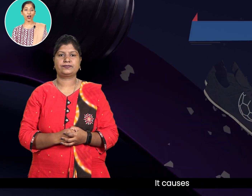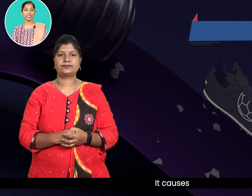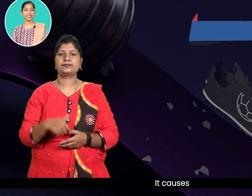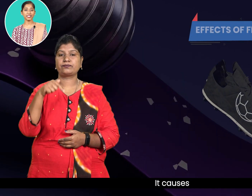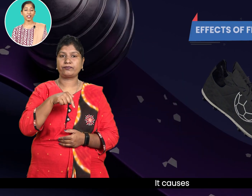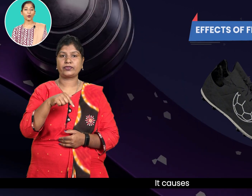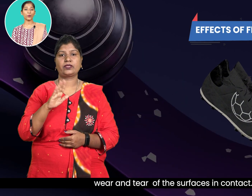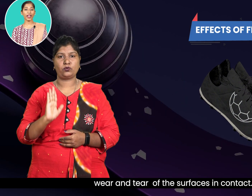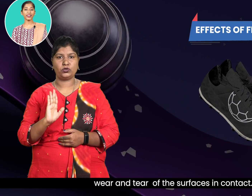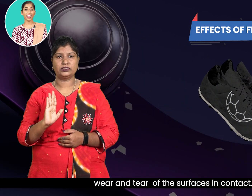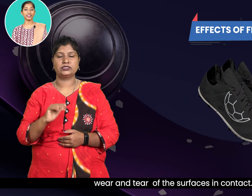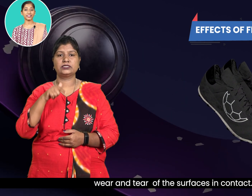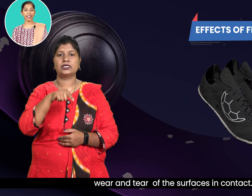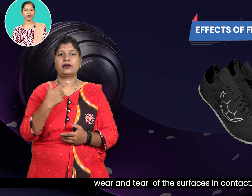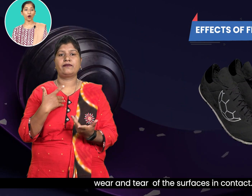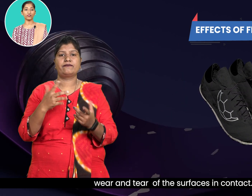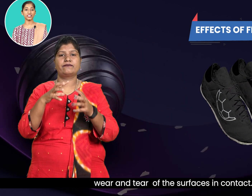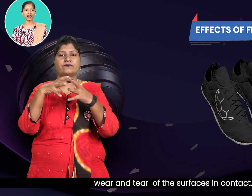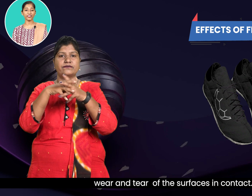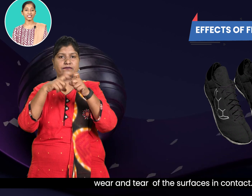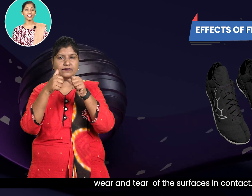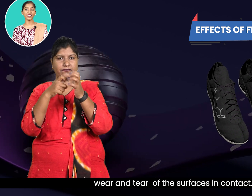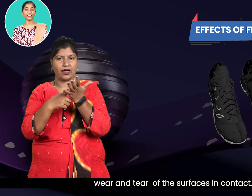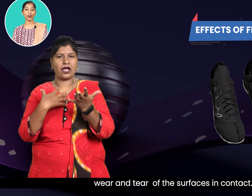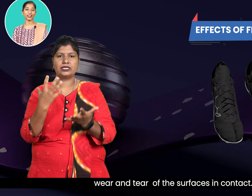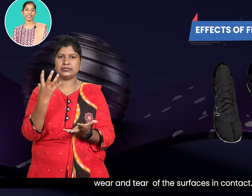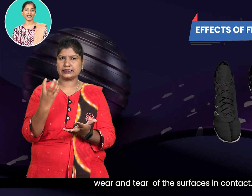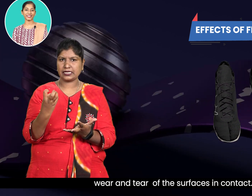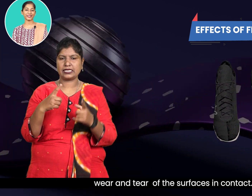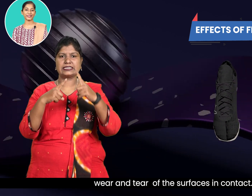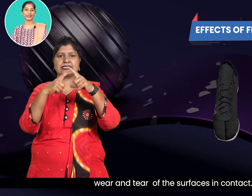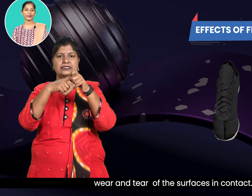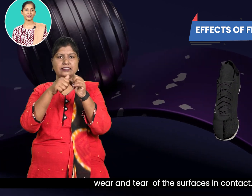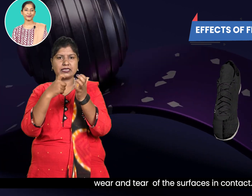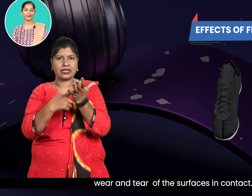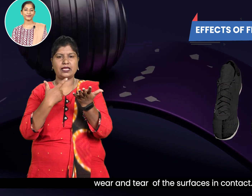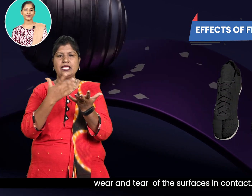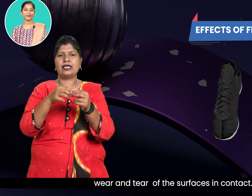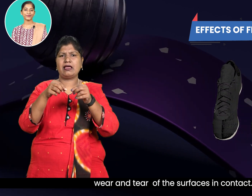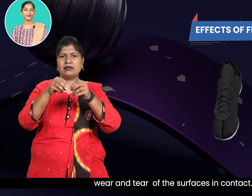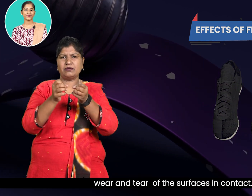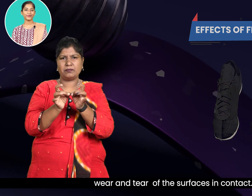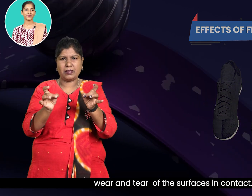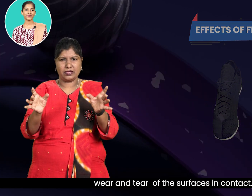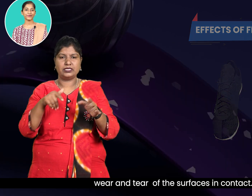It causes wear and tear of the surfaces in contact.